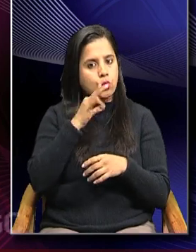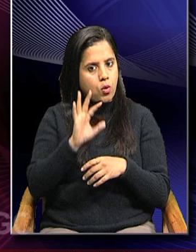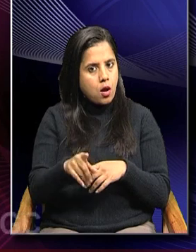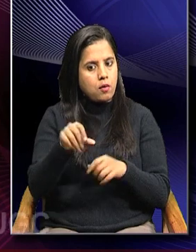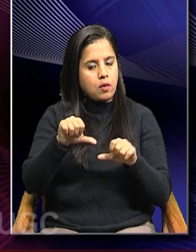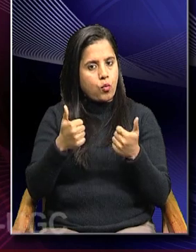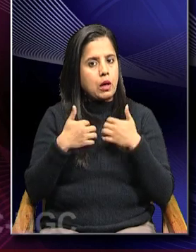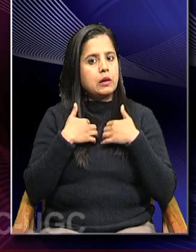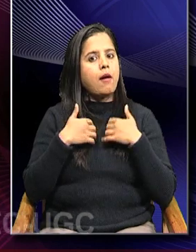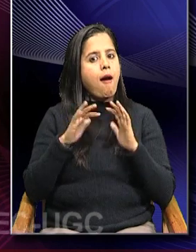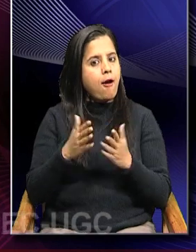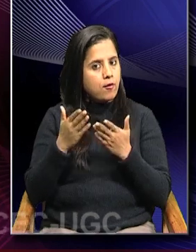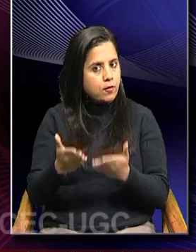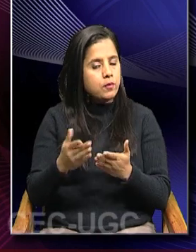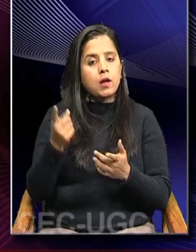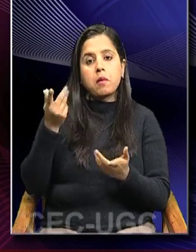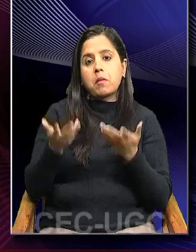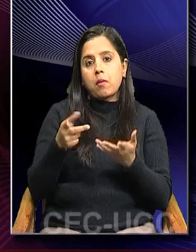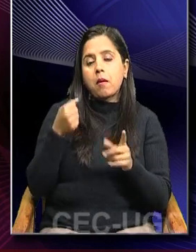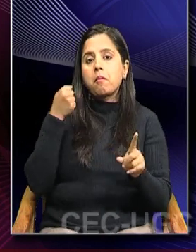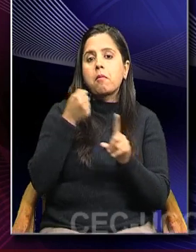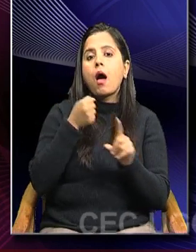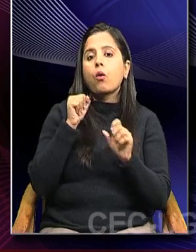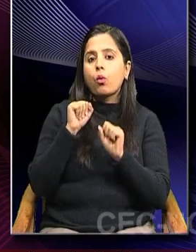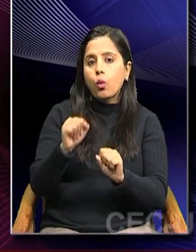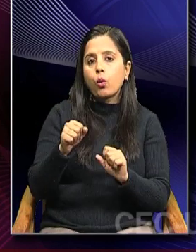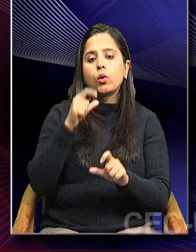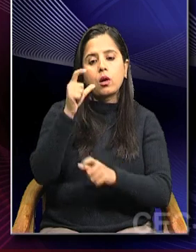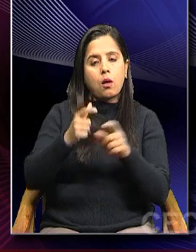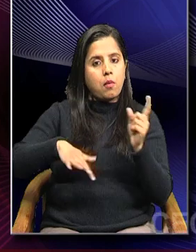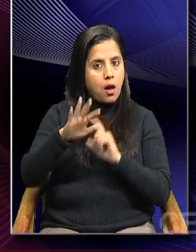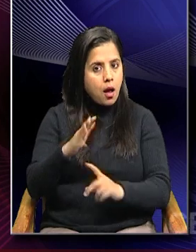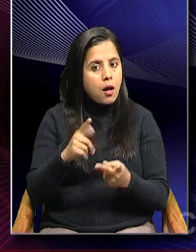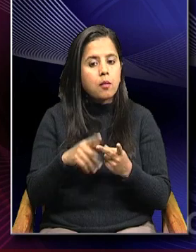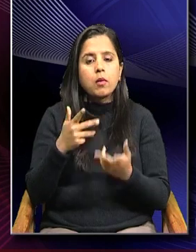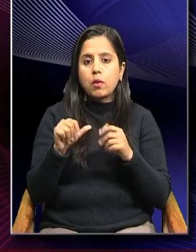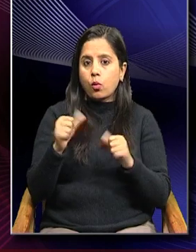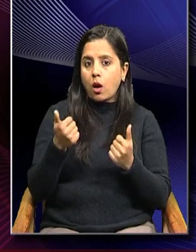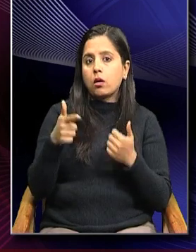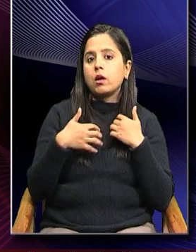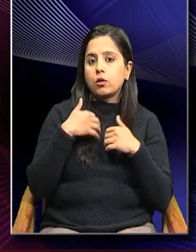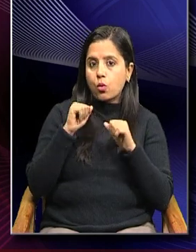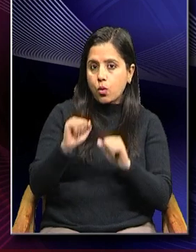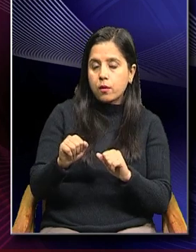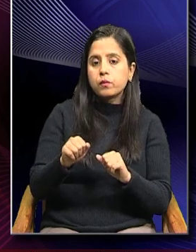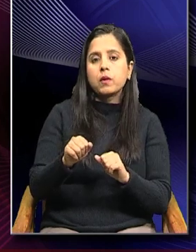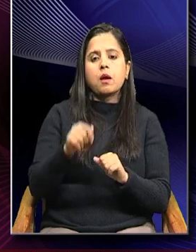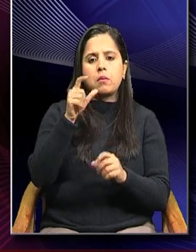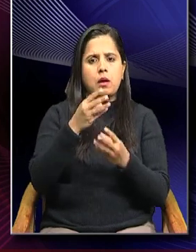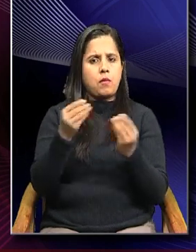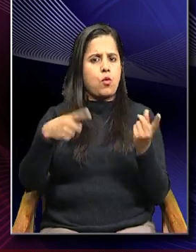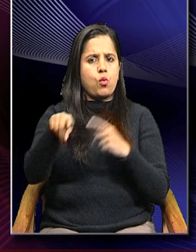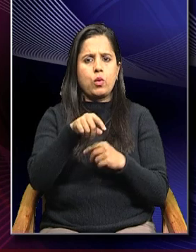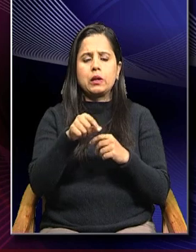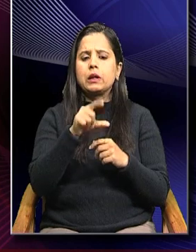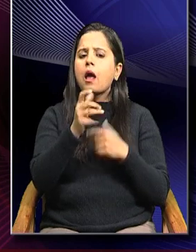potential interest, or they may have impact in our company, they may have some potential interest. So, public is not part of